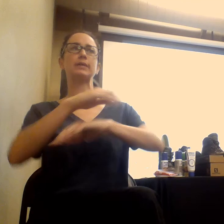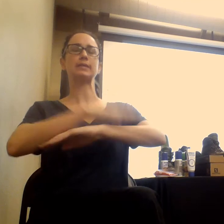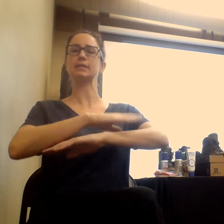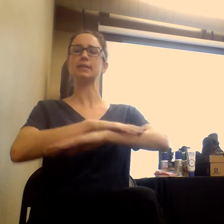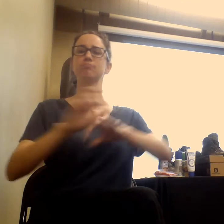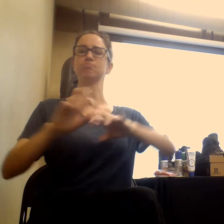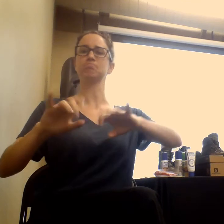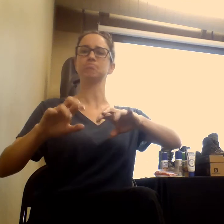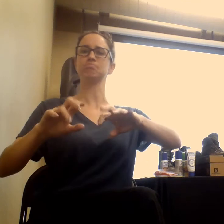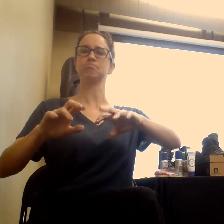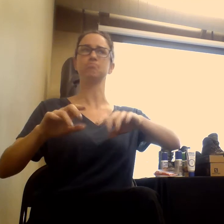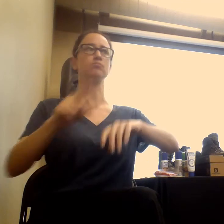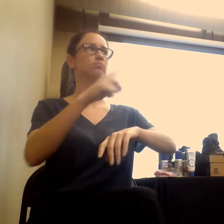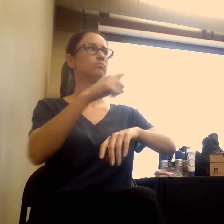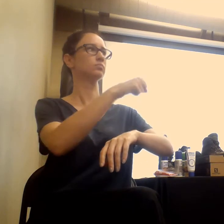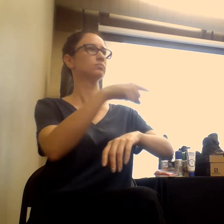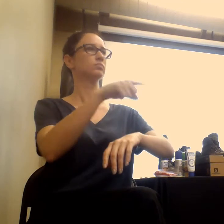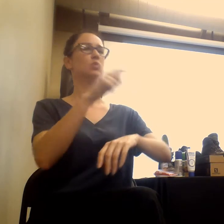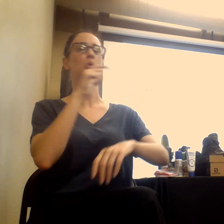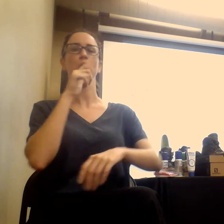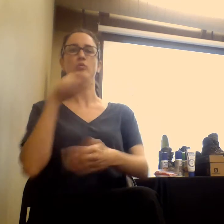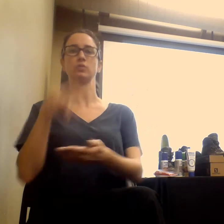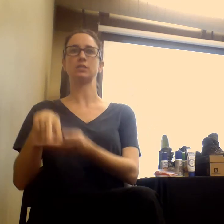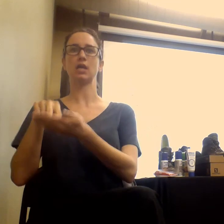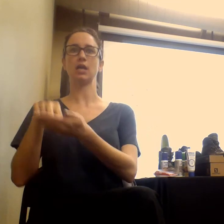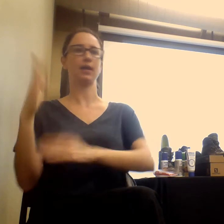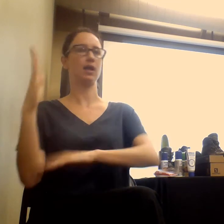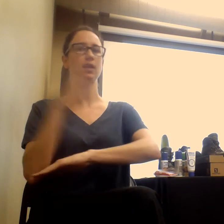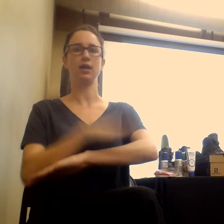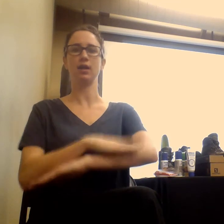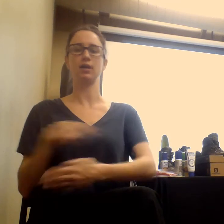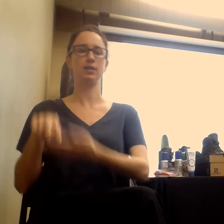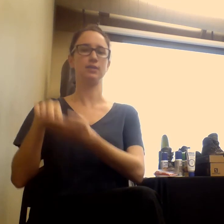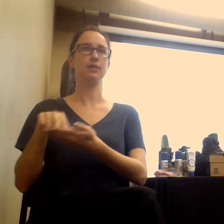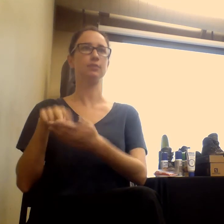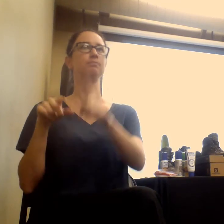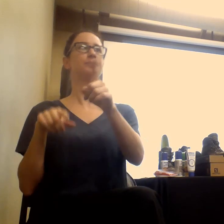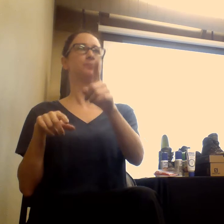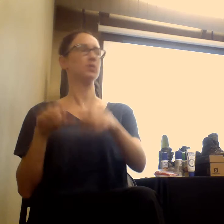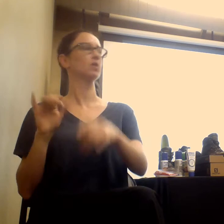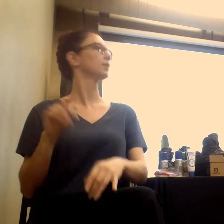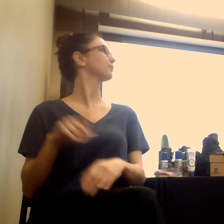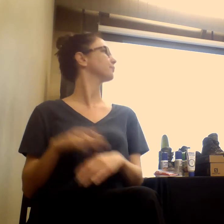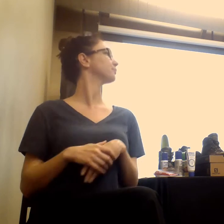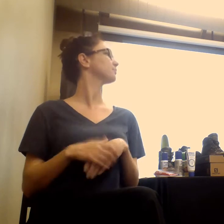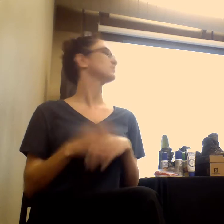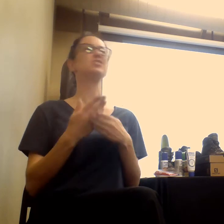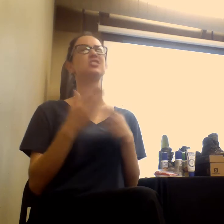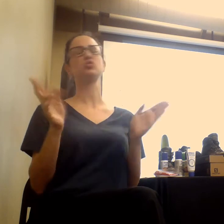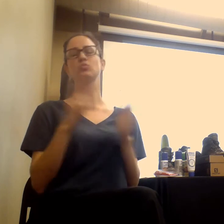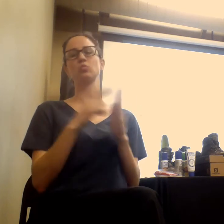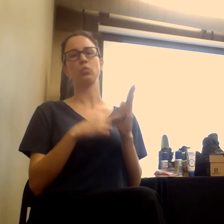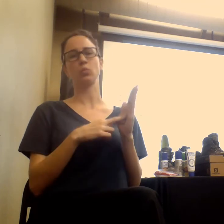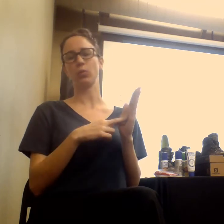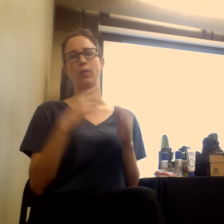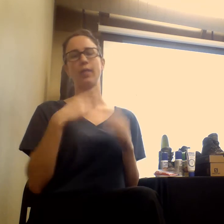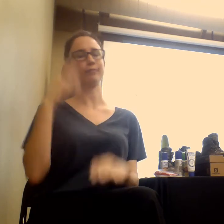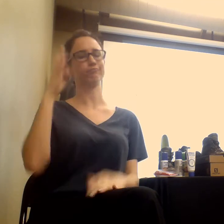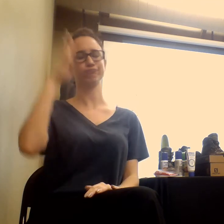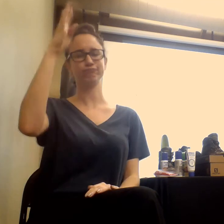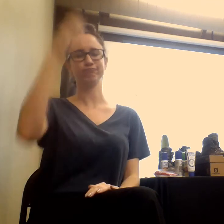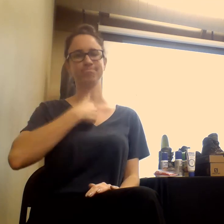long? Okay. This is kind of a general rule that I've come up with, and rules are